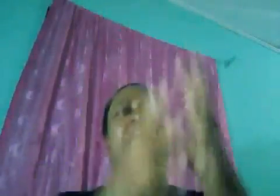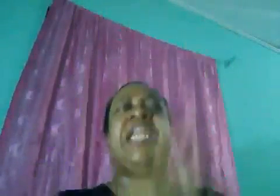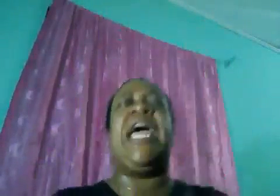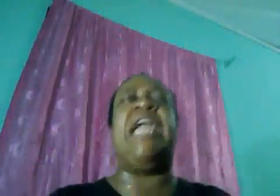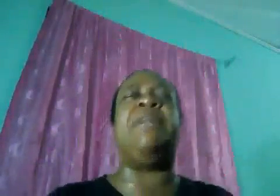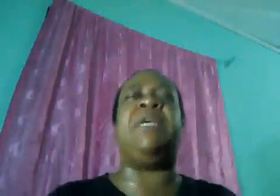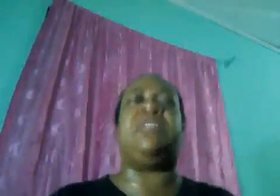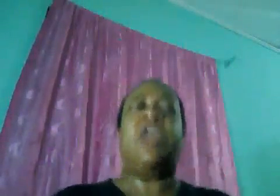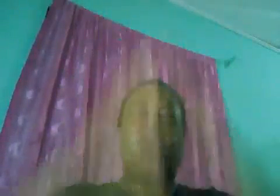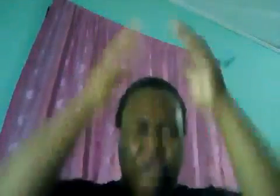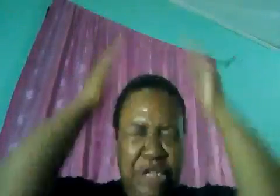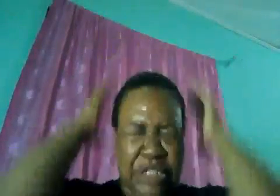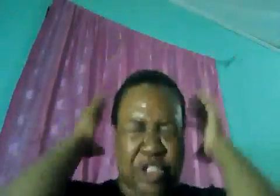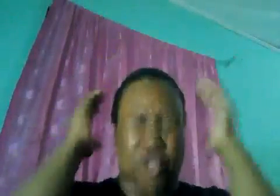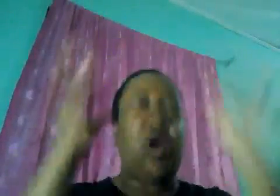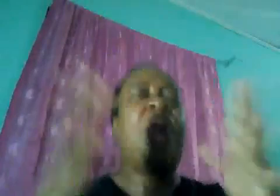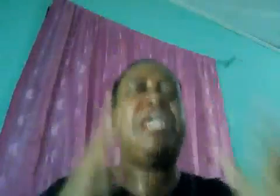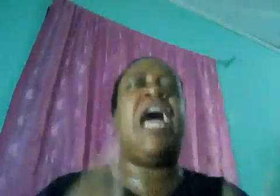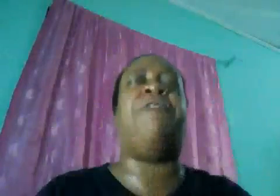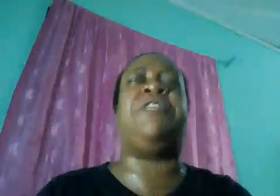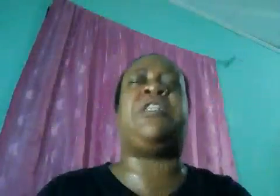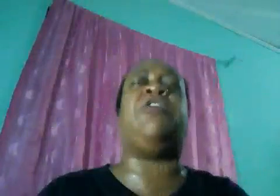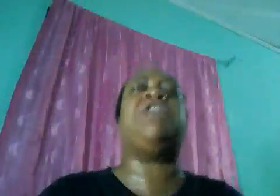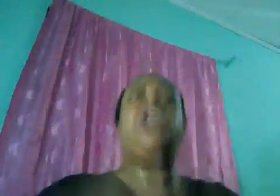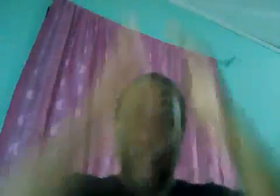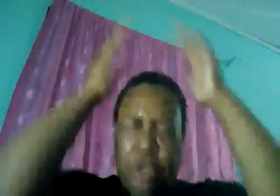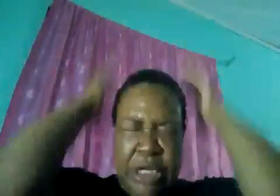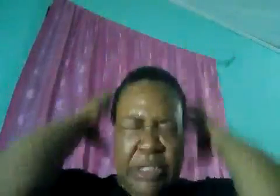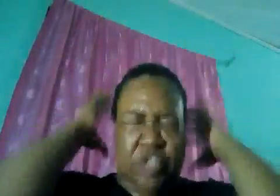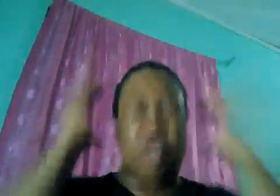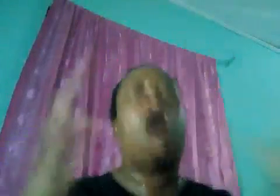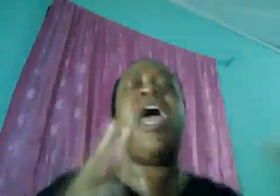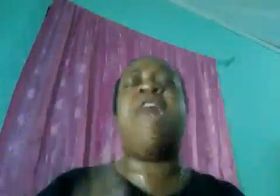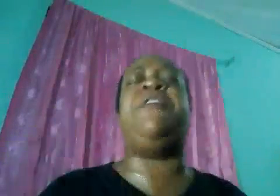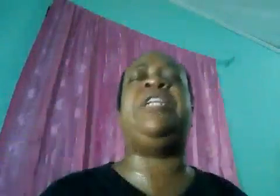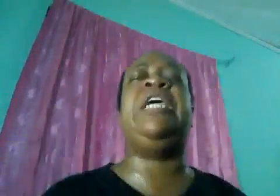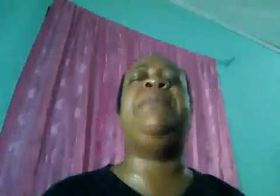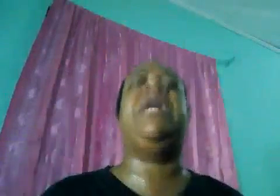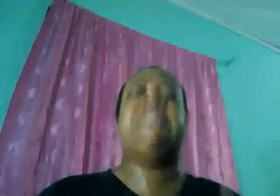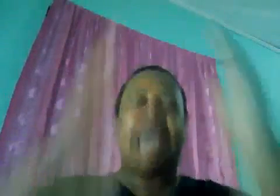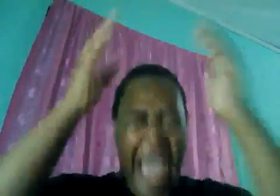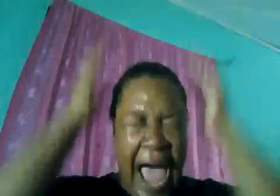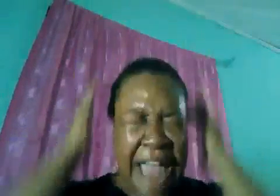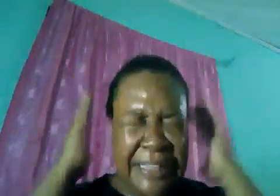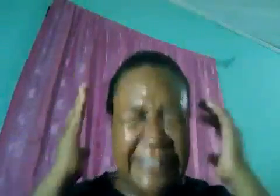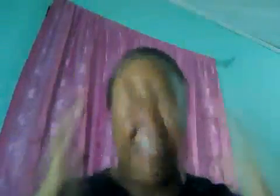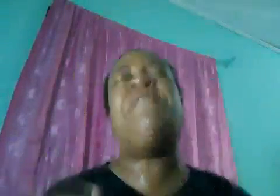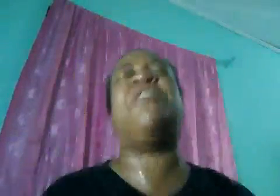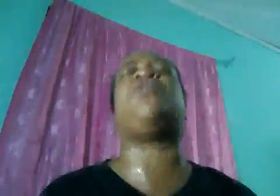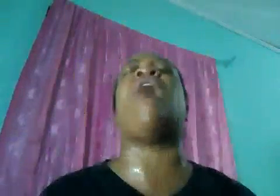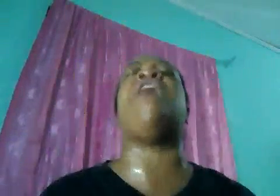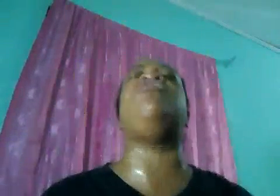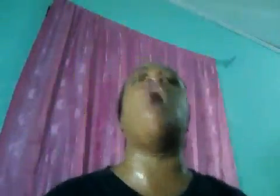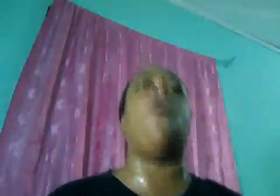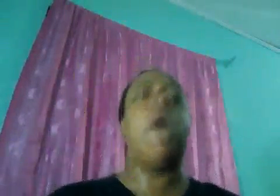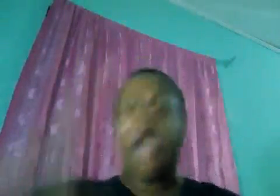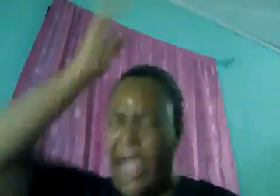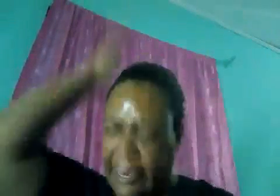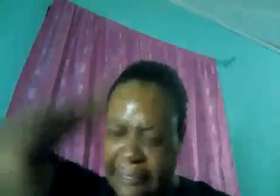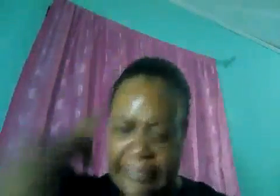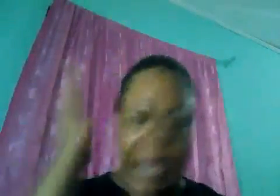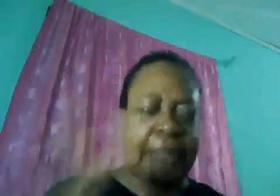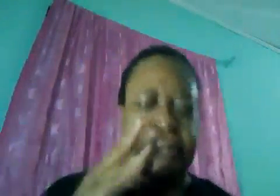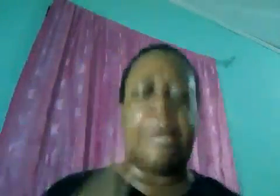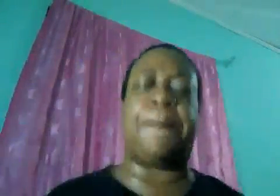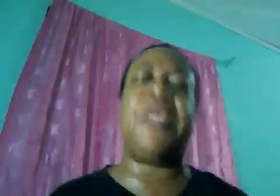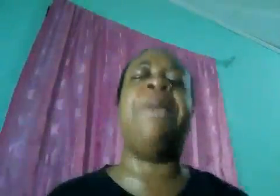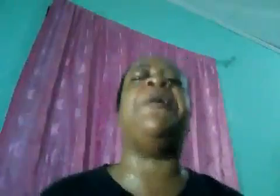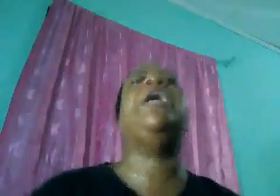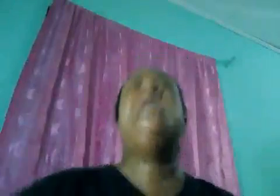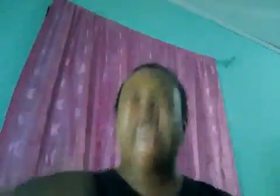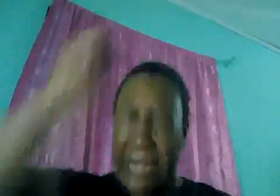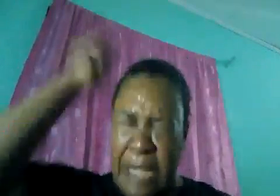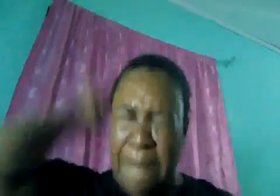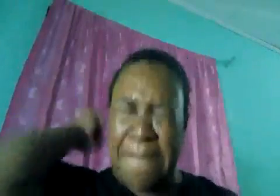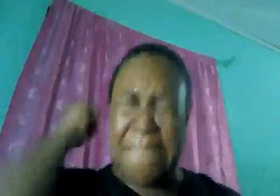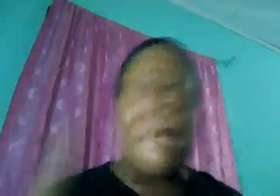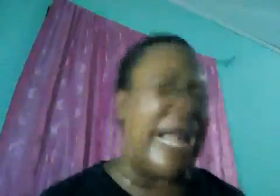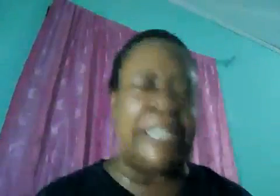enemies, to destroy the adversaries, to destroy every demons and devils right now against your people in the mightiful